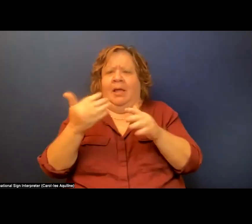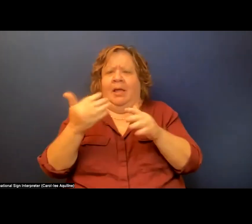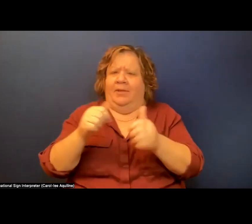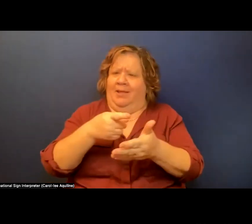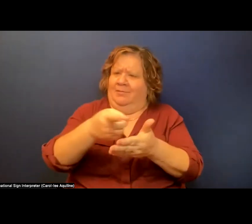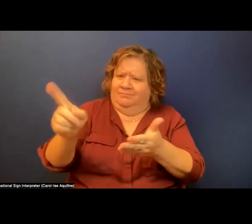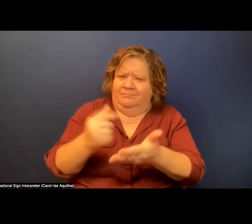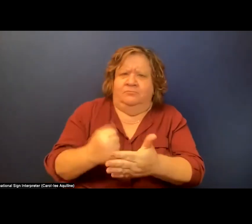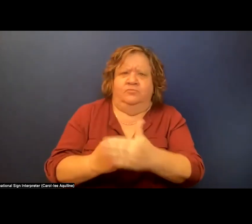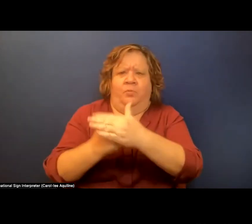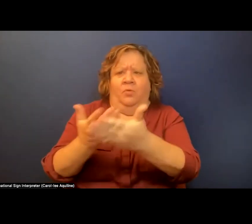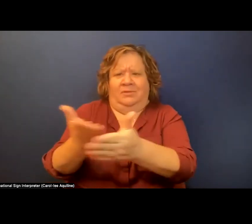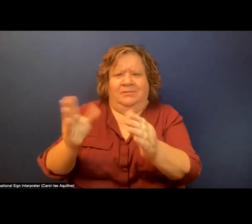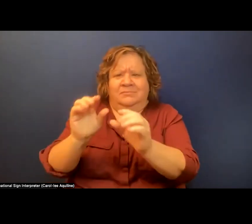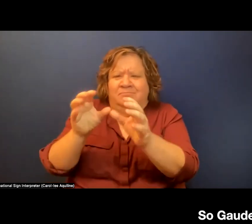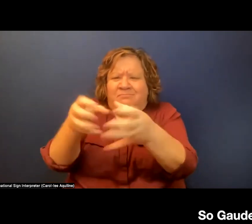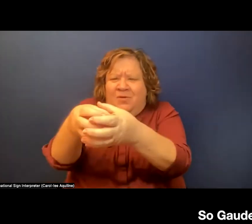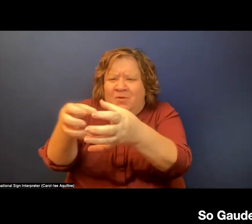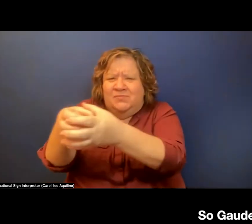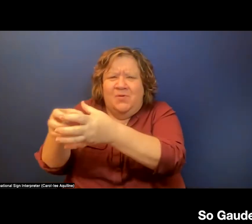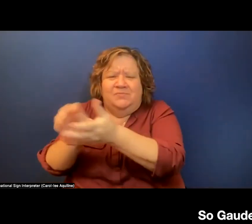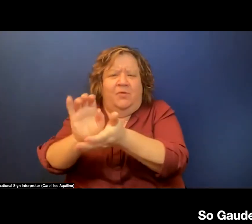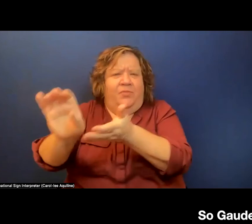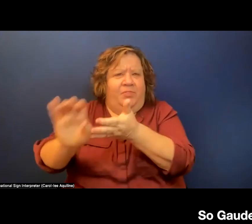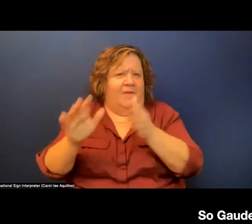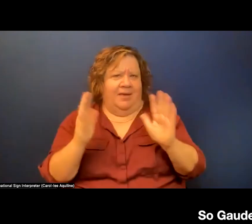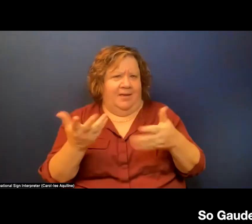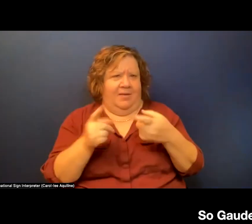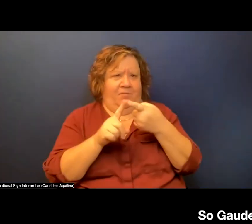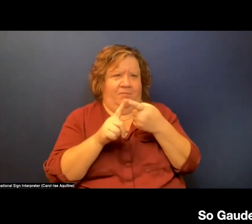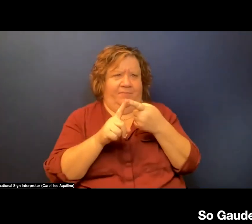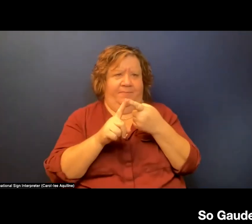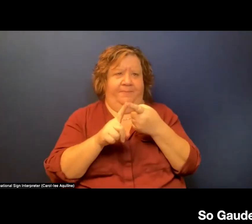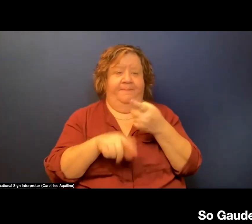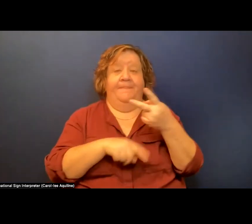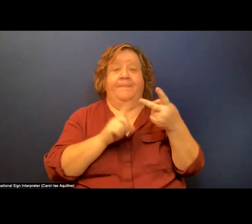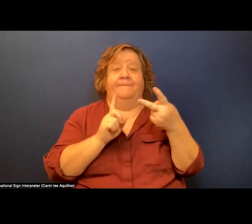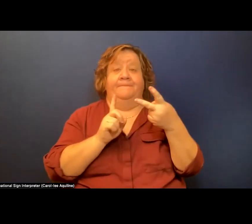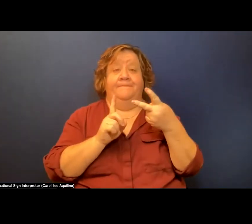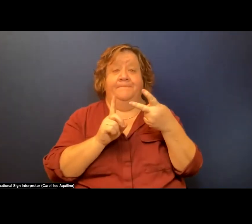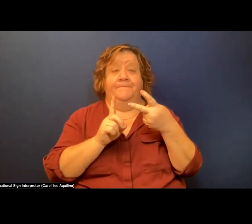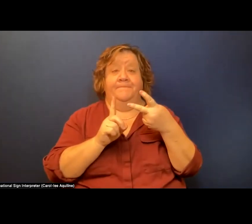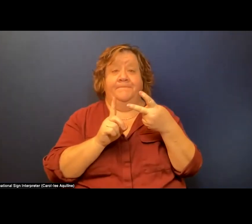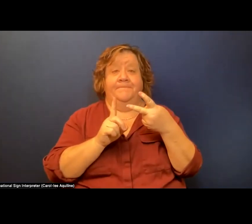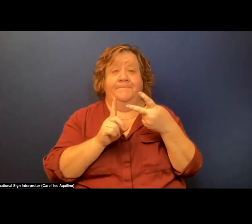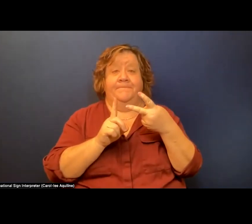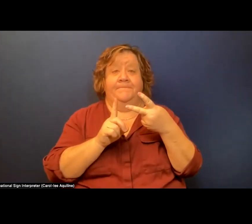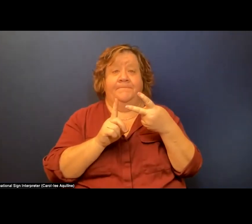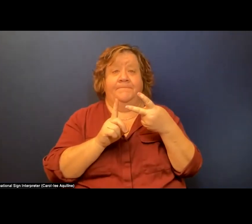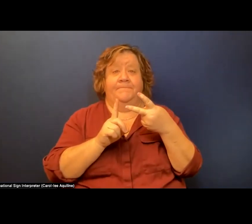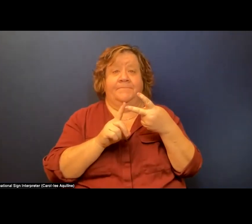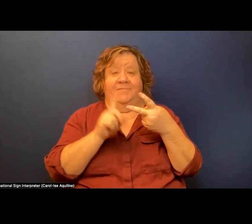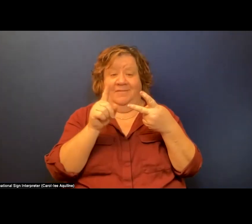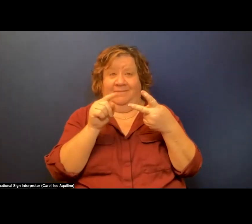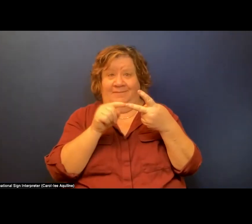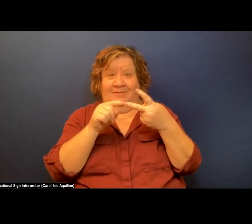question to give them time to prepare also. So Gaudence and Rishna, question to you. What are the key